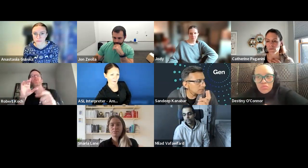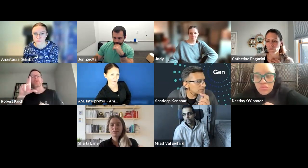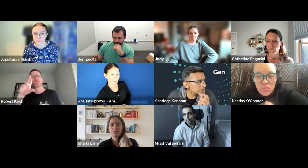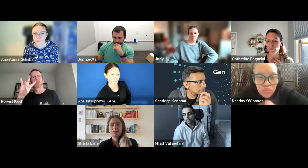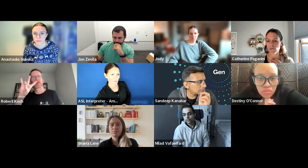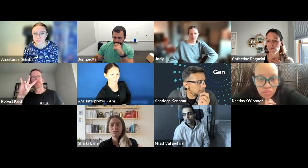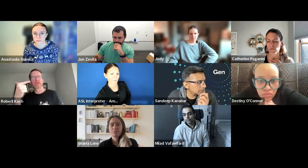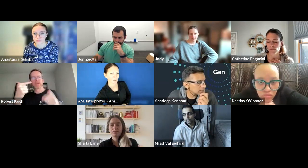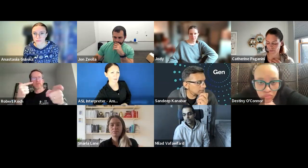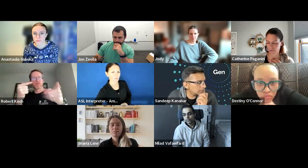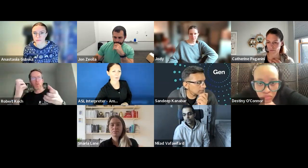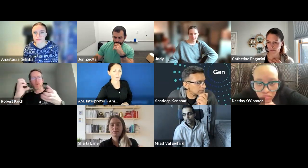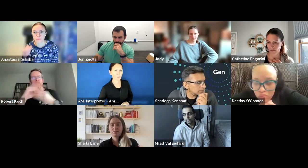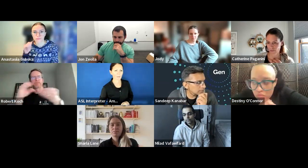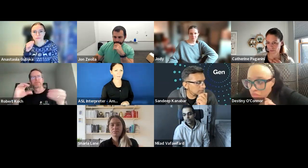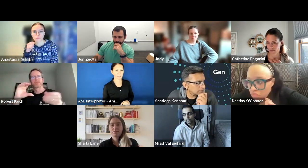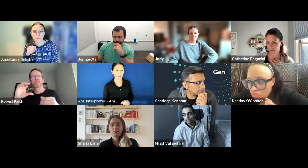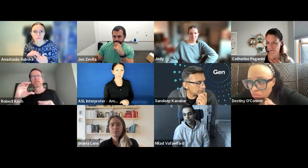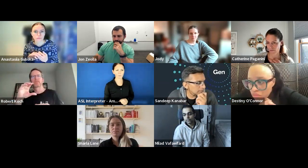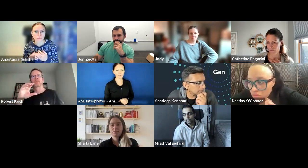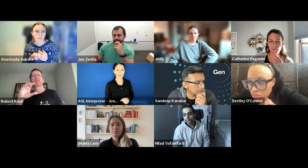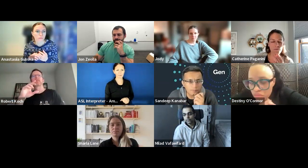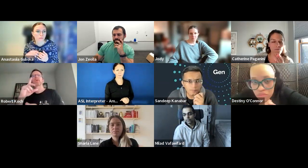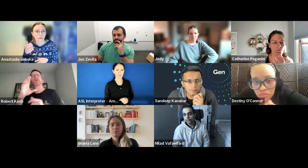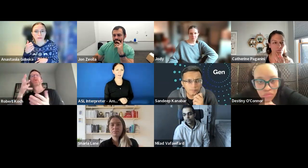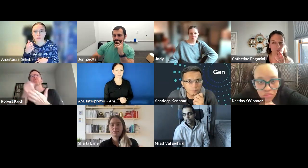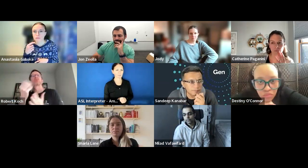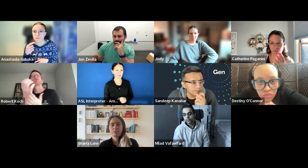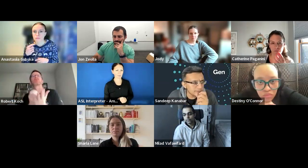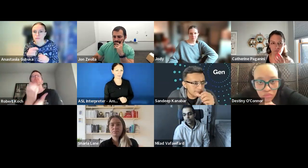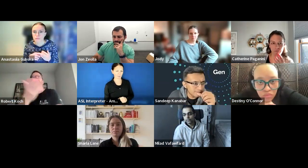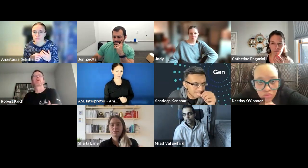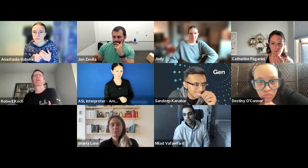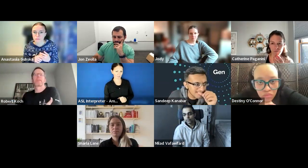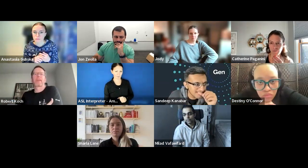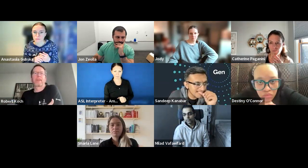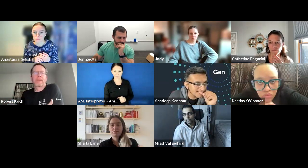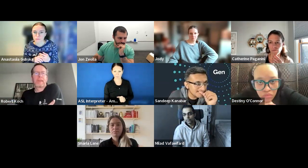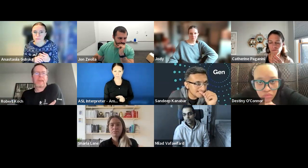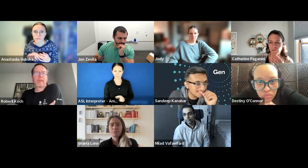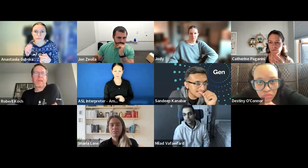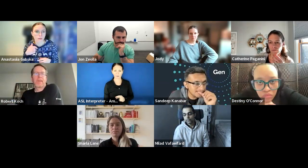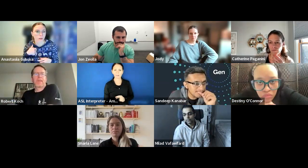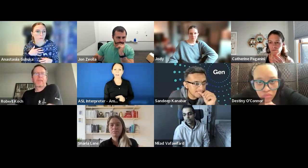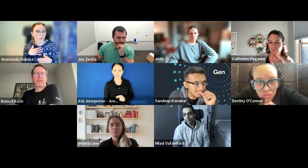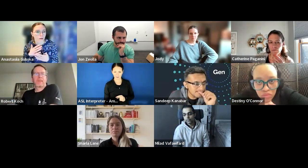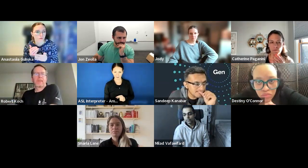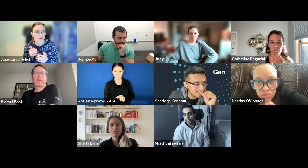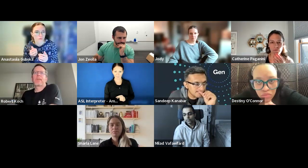as far as our pace goes. So I think that we had something on CLG, excuse me, I'm